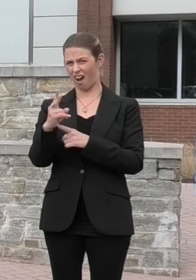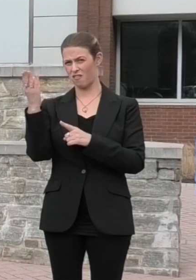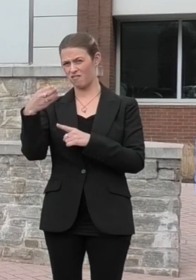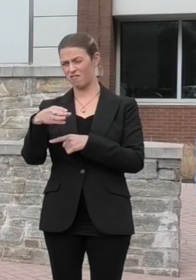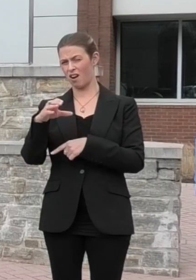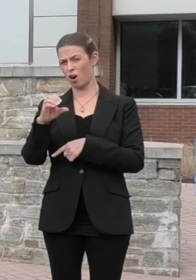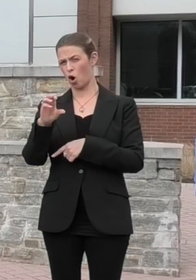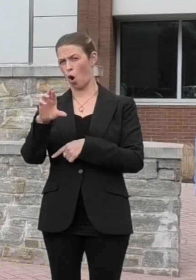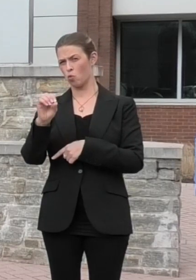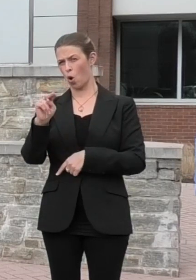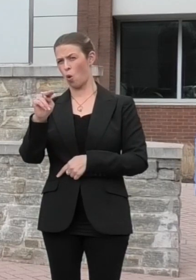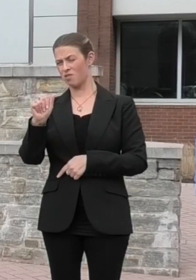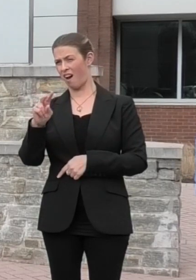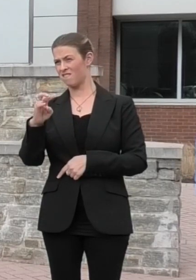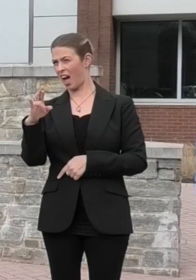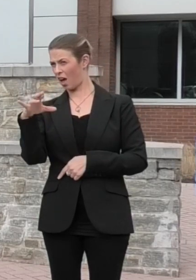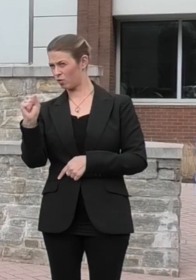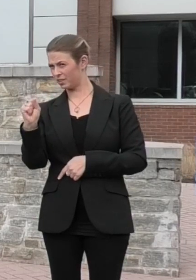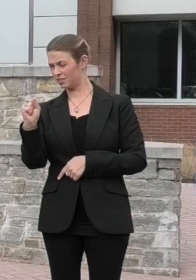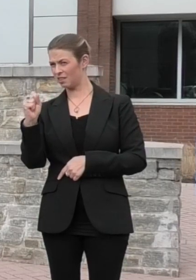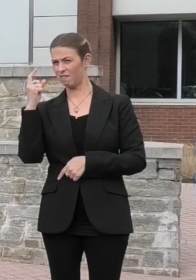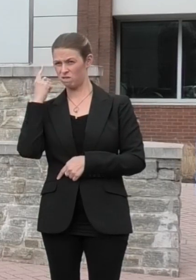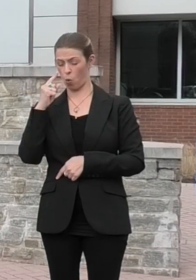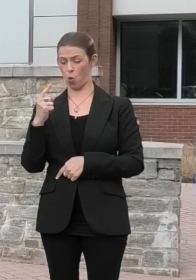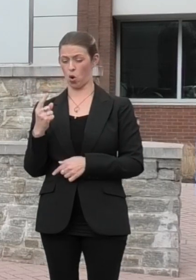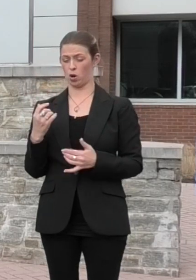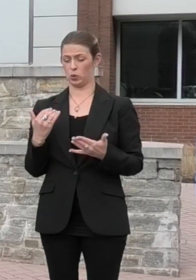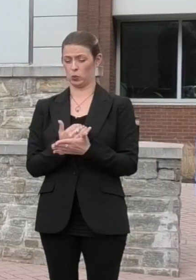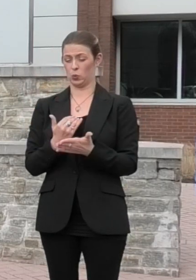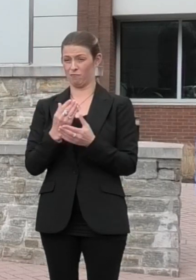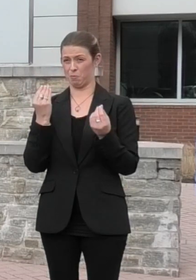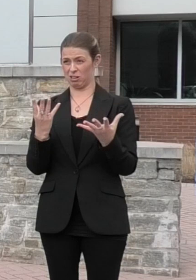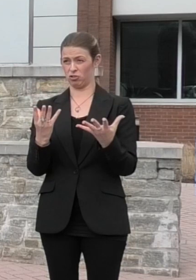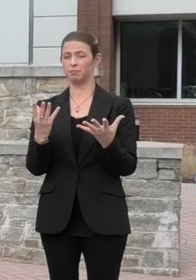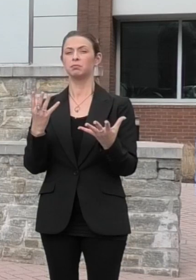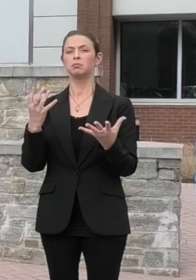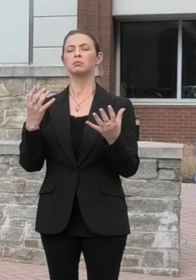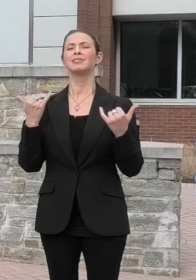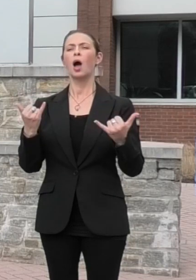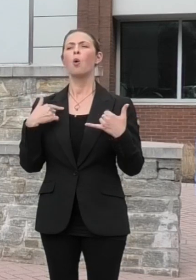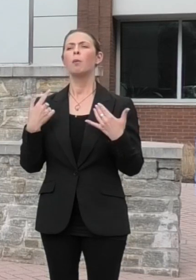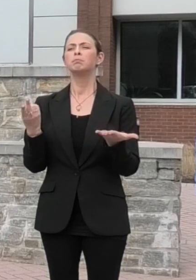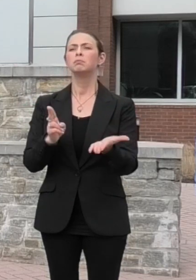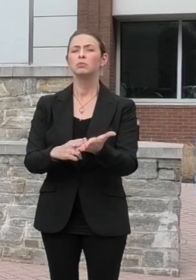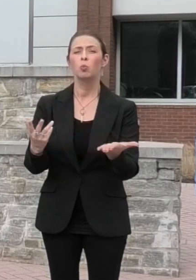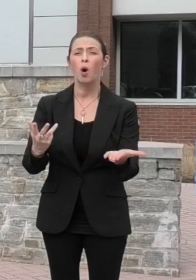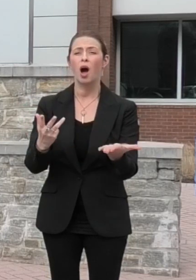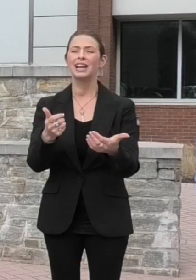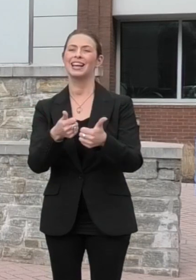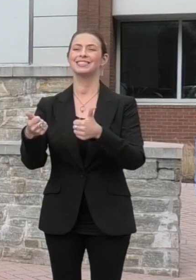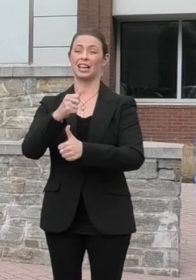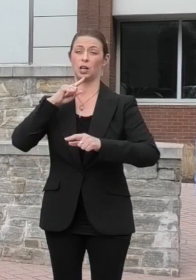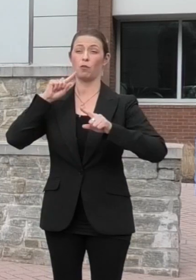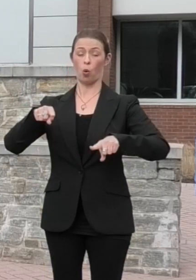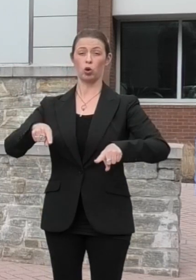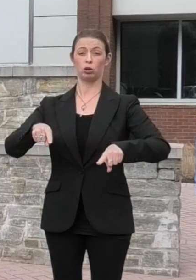howardcountymd.gov/coronavirus for the latest information. And now I'm going to sign the executive order to make it official.